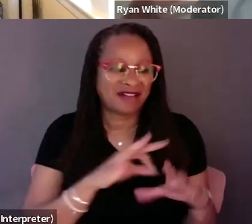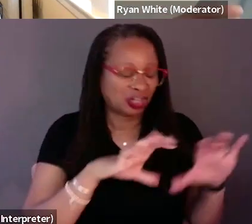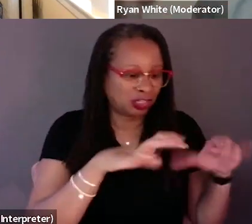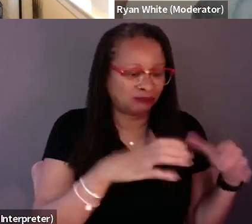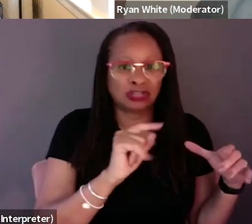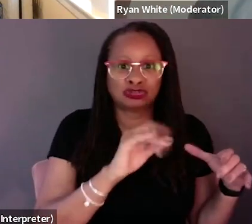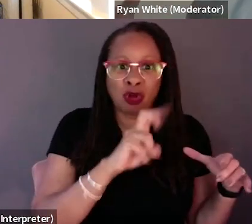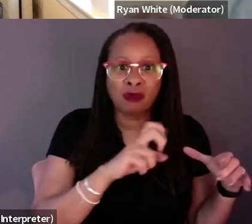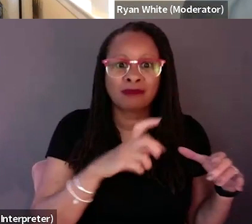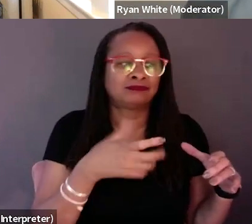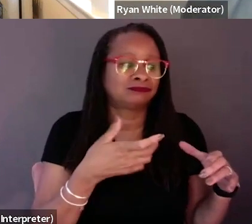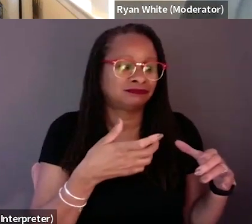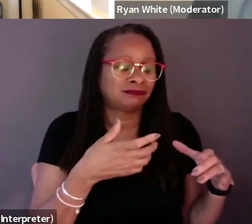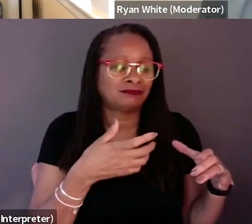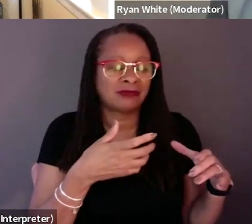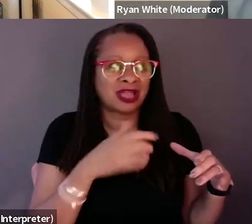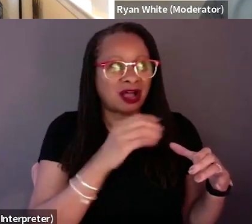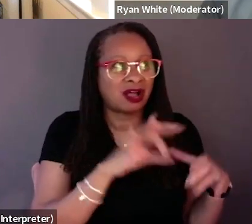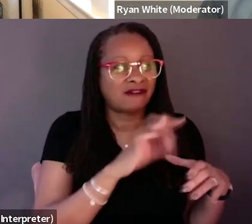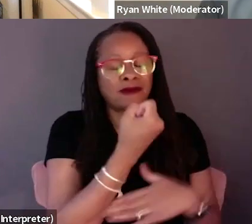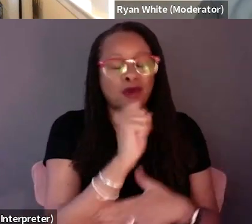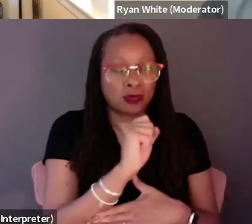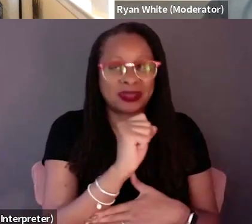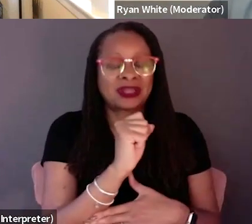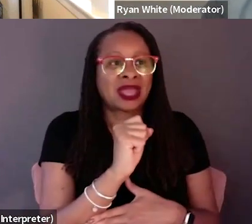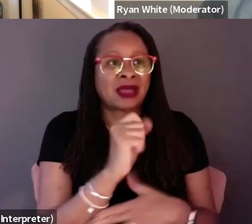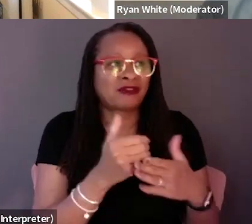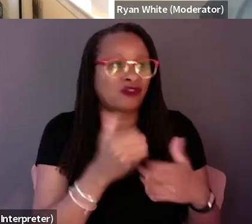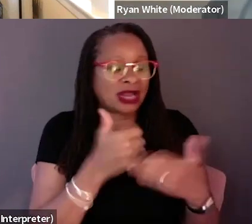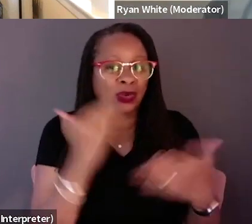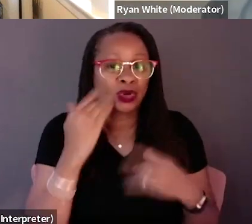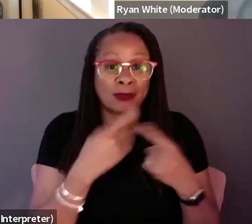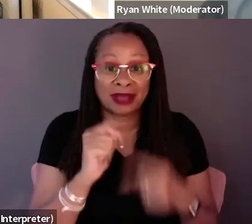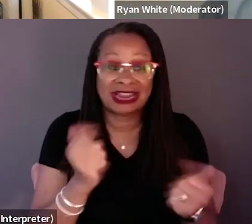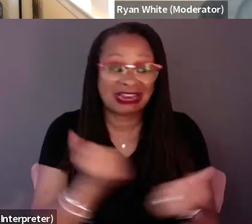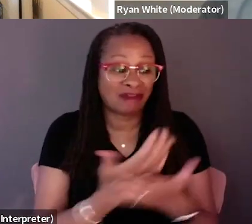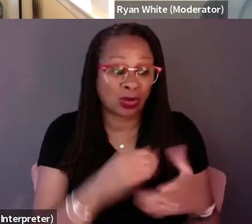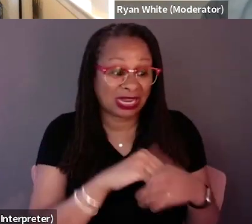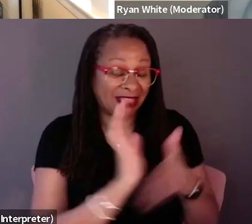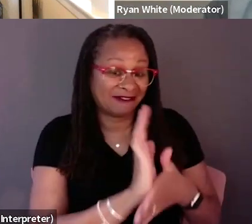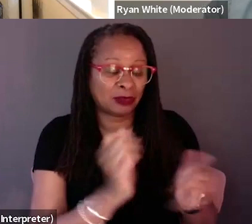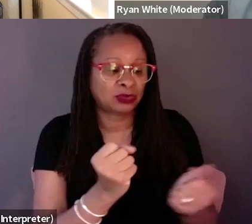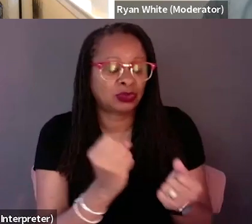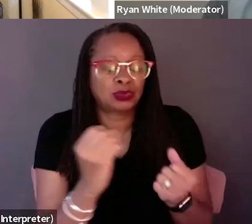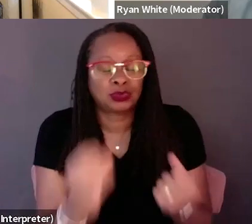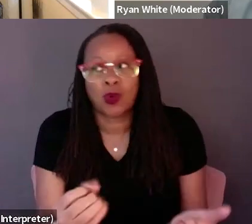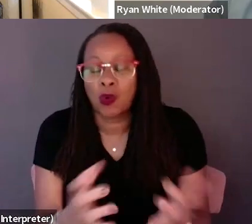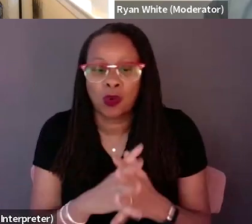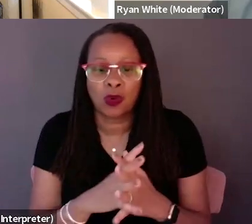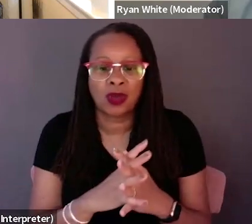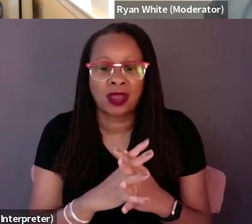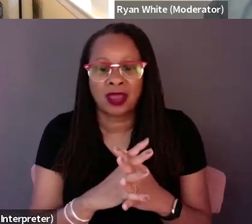before anyone knew about it, but footage exists from it, and everybody in that footage was just